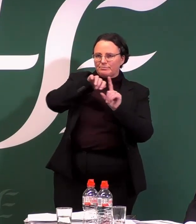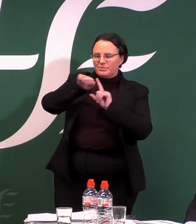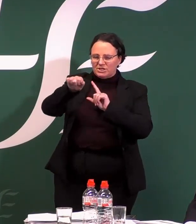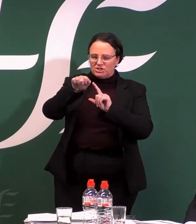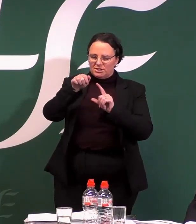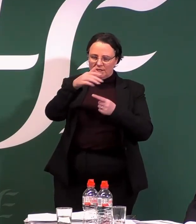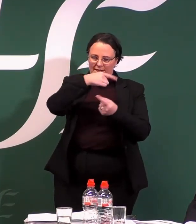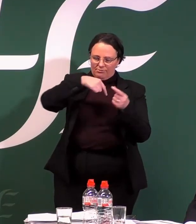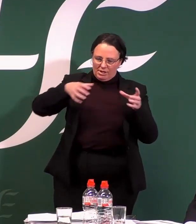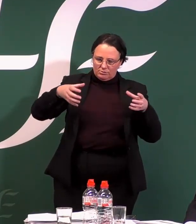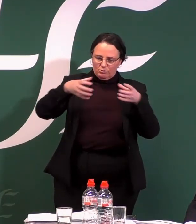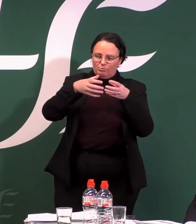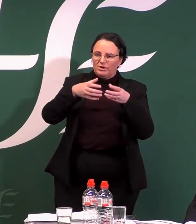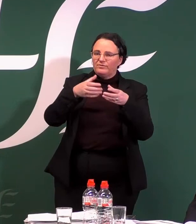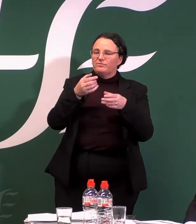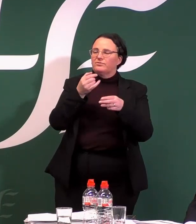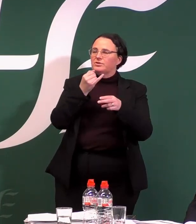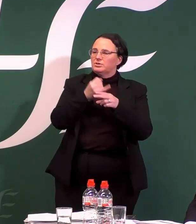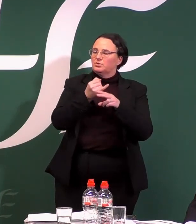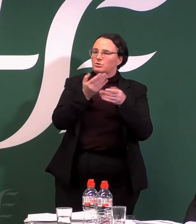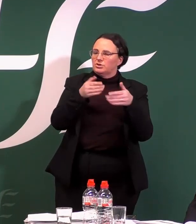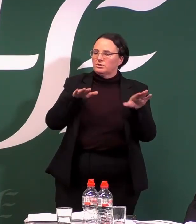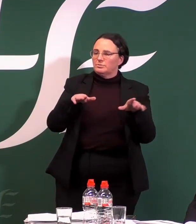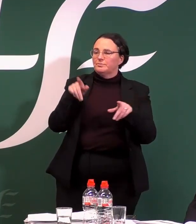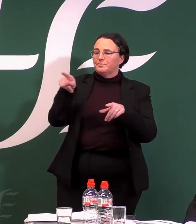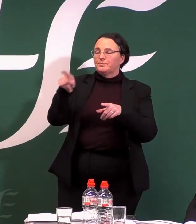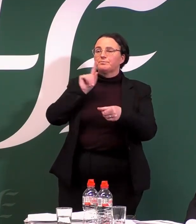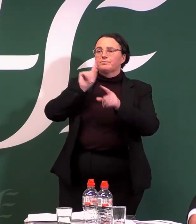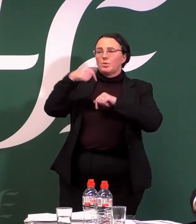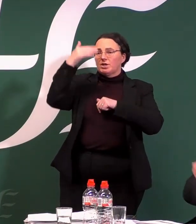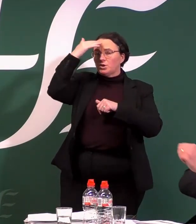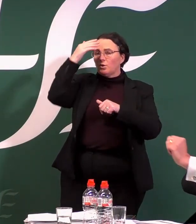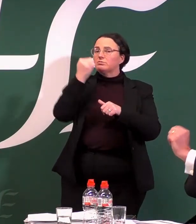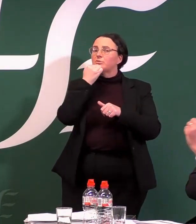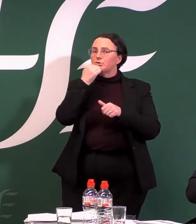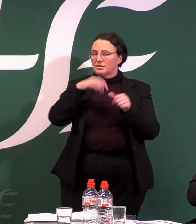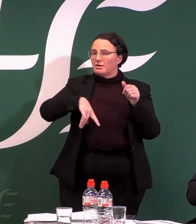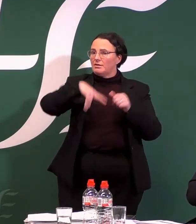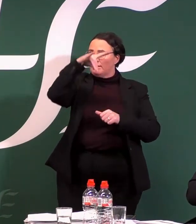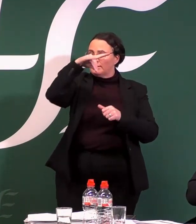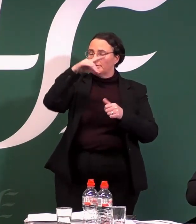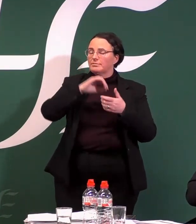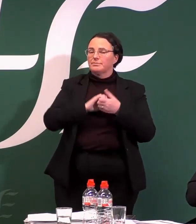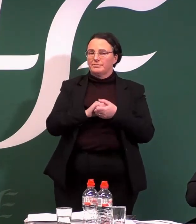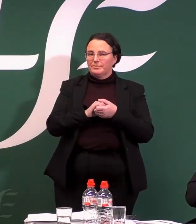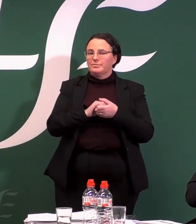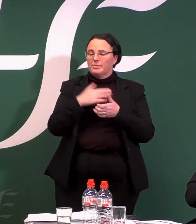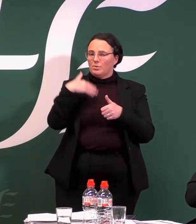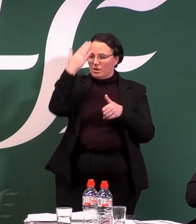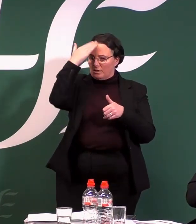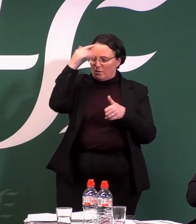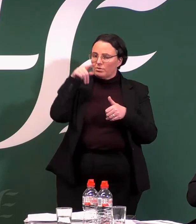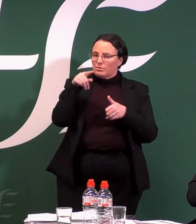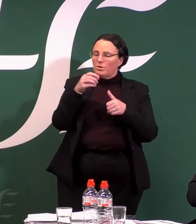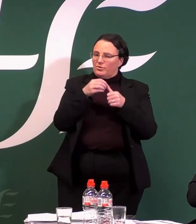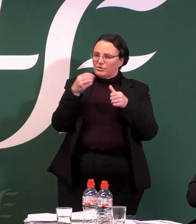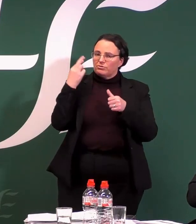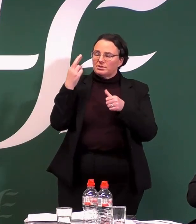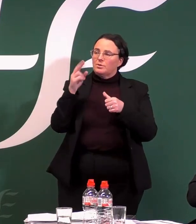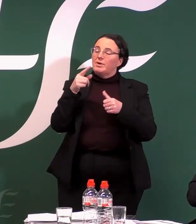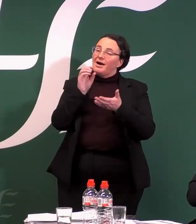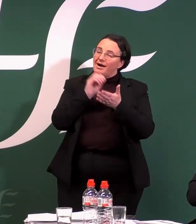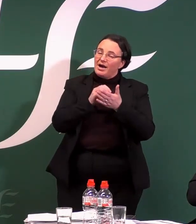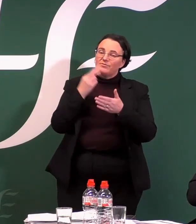school-going children? Well, we know the figures are high, and it's the one the other demographics are going down. But there is an explanation for